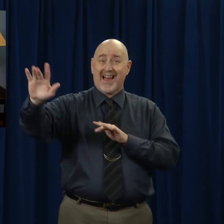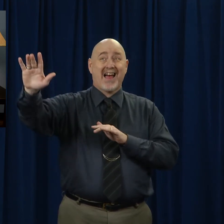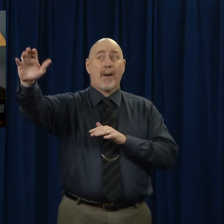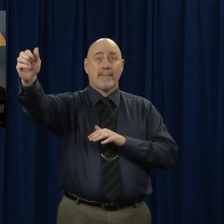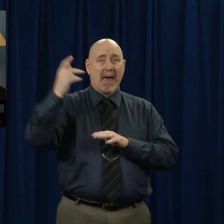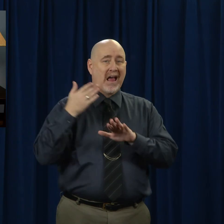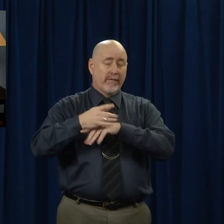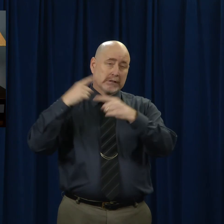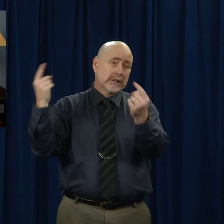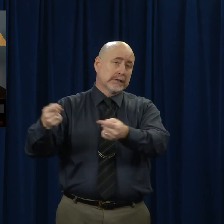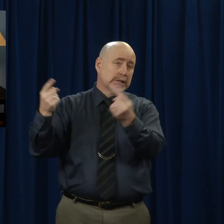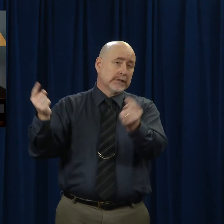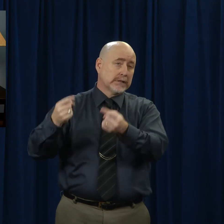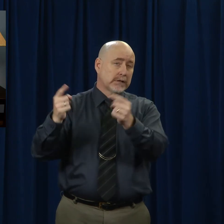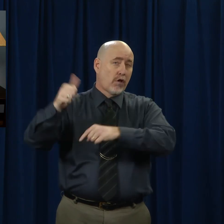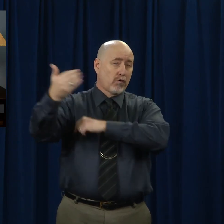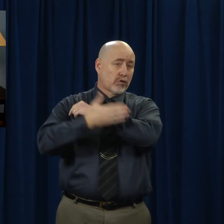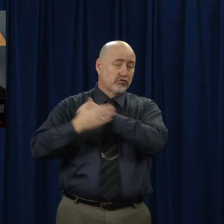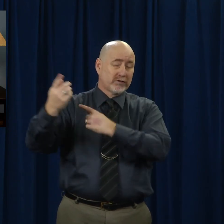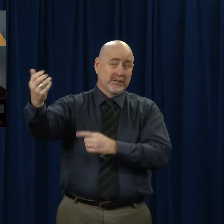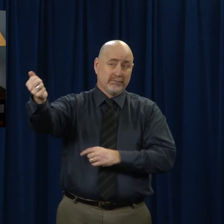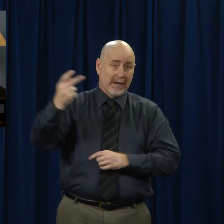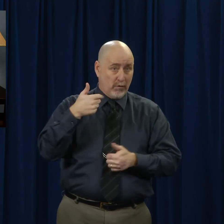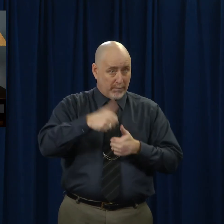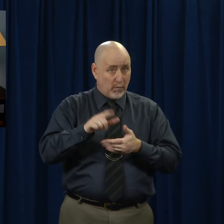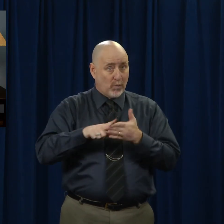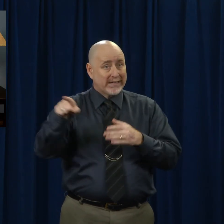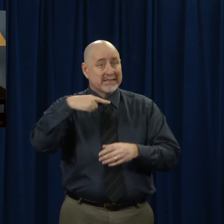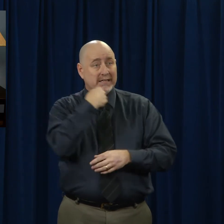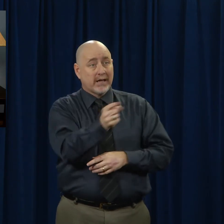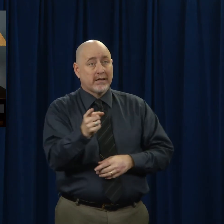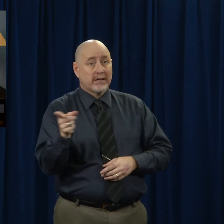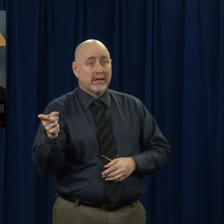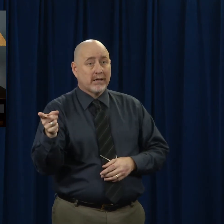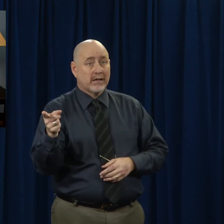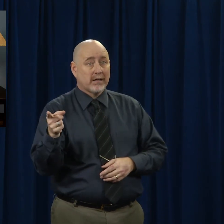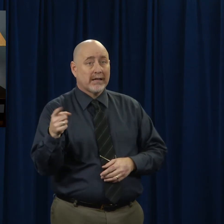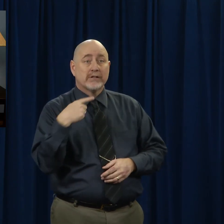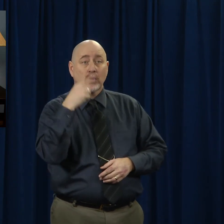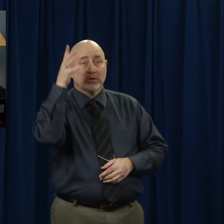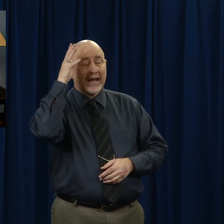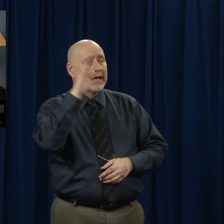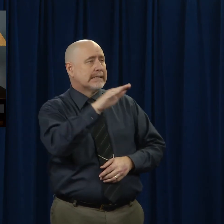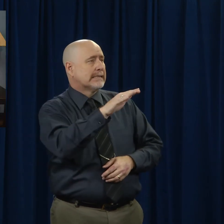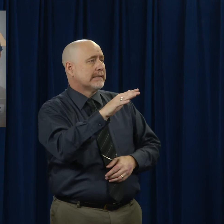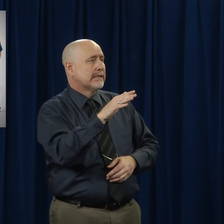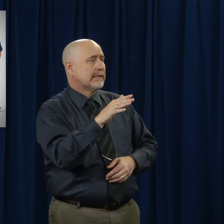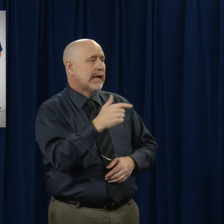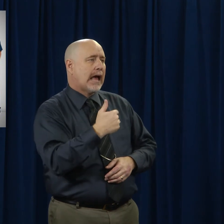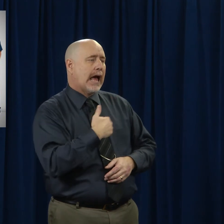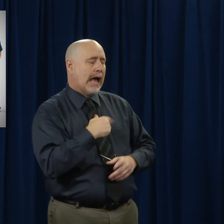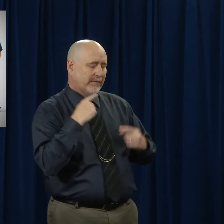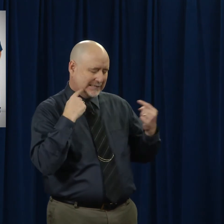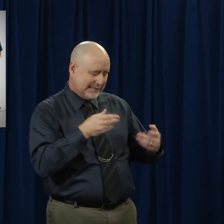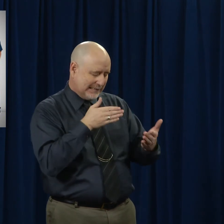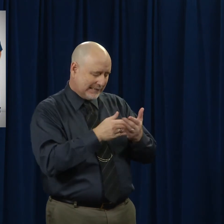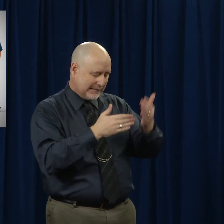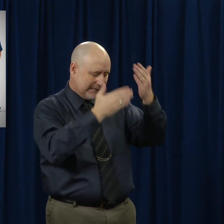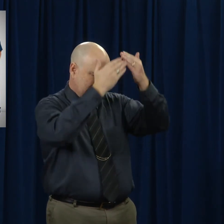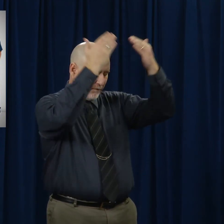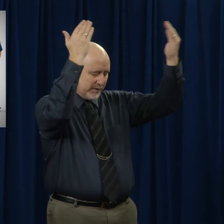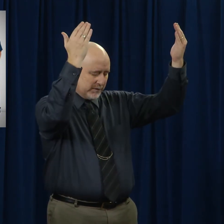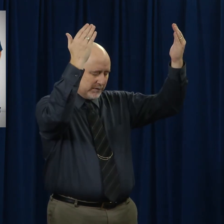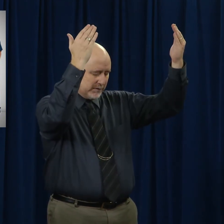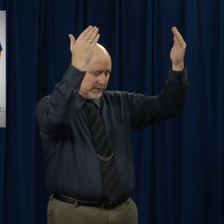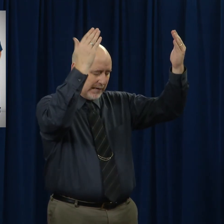back from sinning in the faraway country, do you remember what he said? He said to his dad, I have sinned against